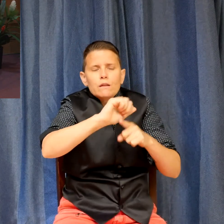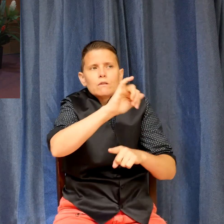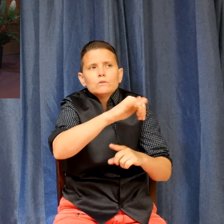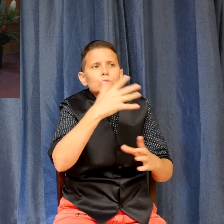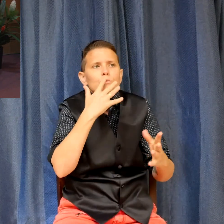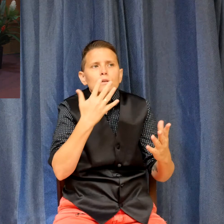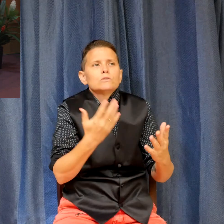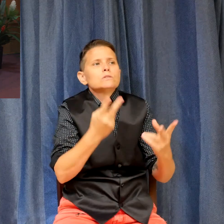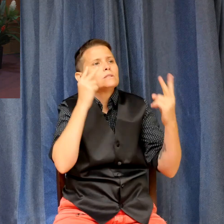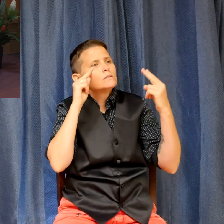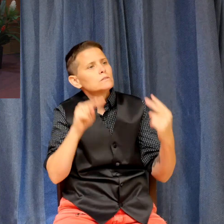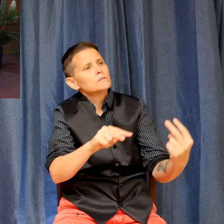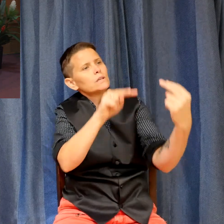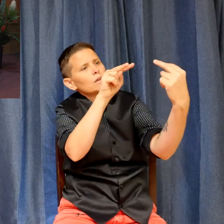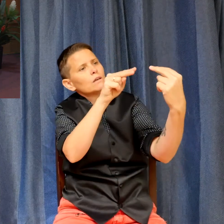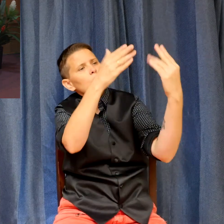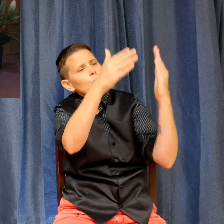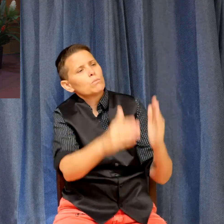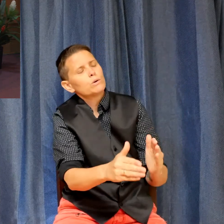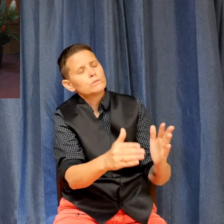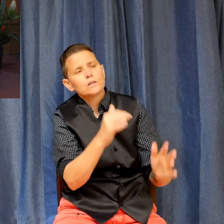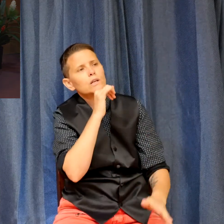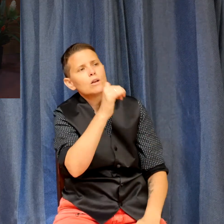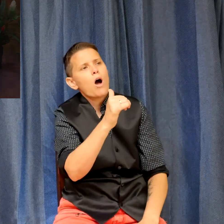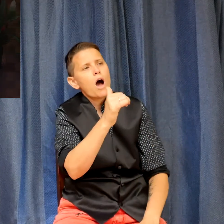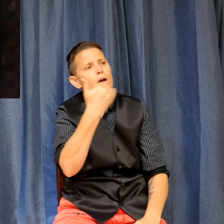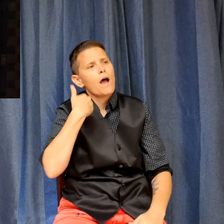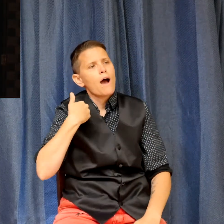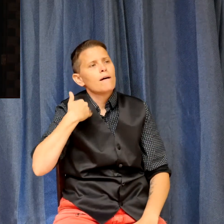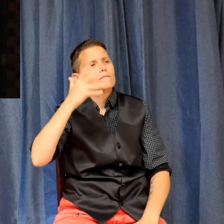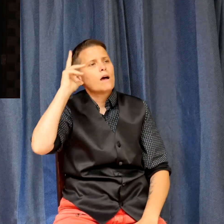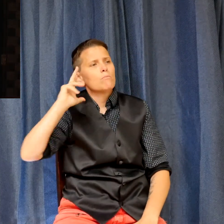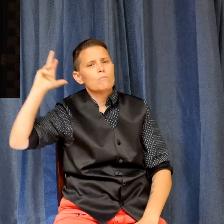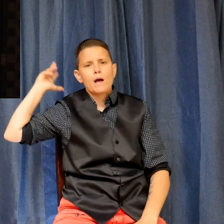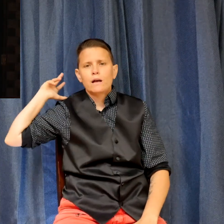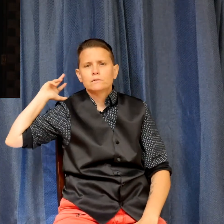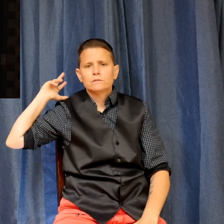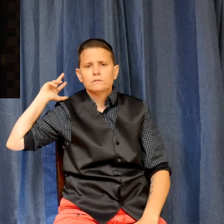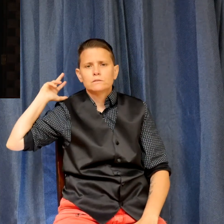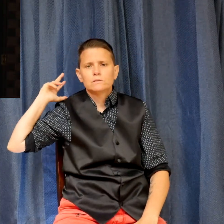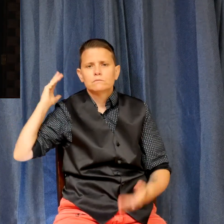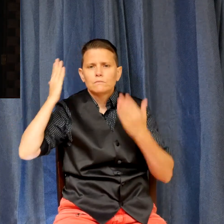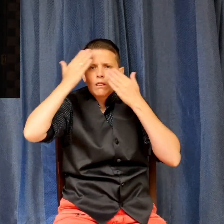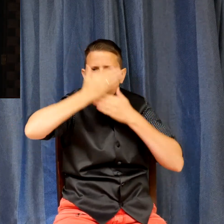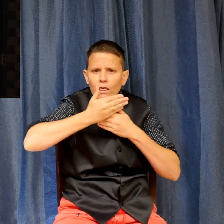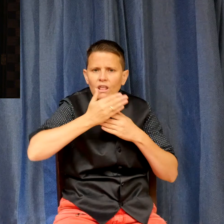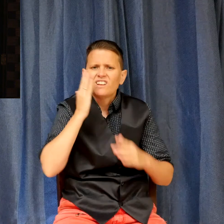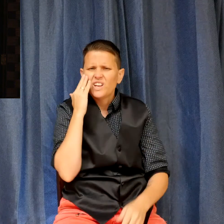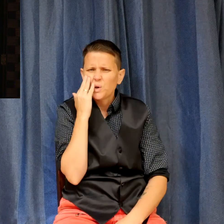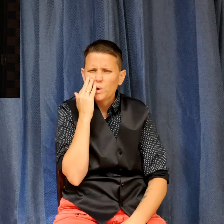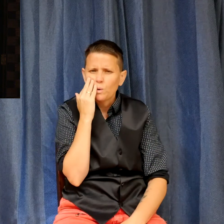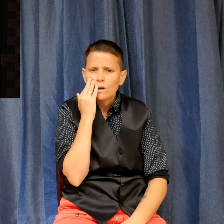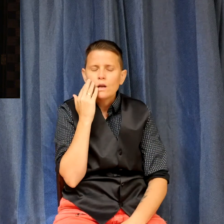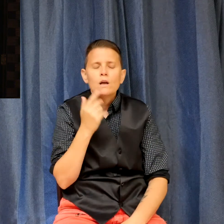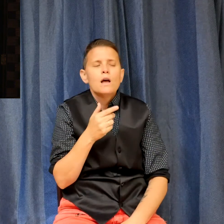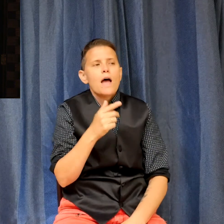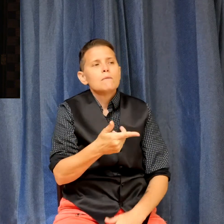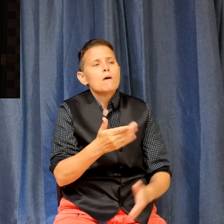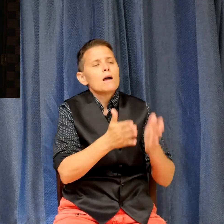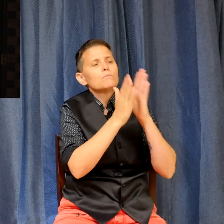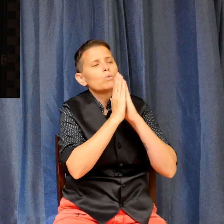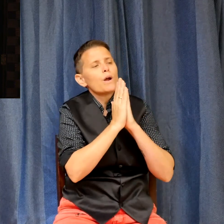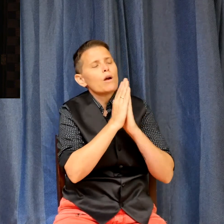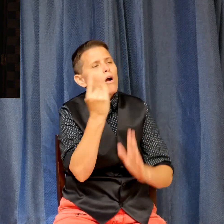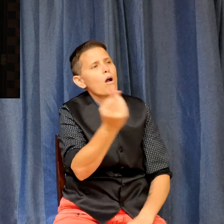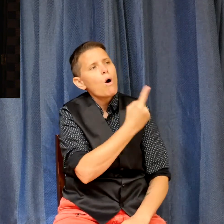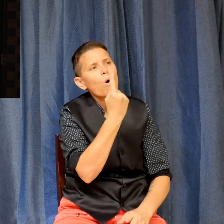people. And by the way, often my prayers are this or even greater things. Yes, absolutely. This